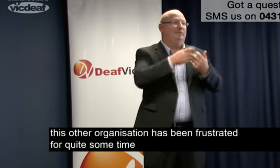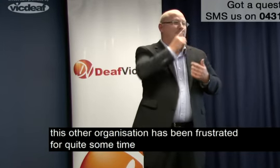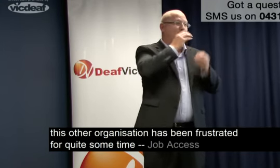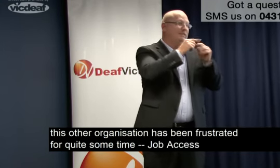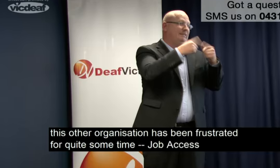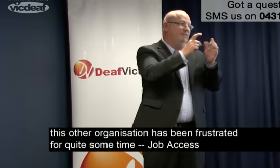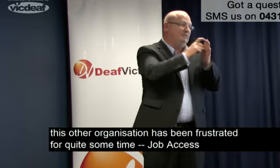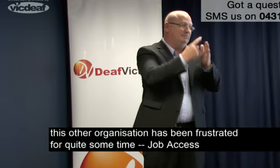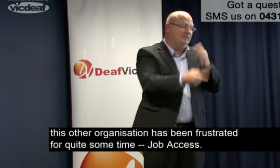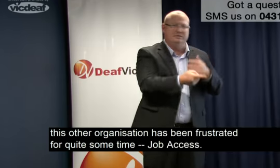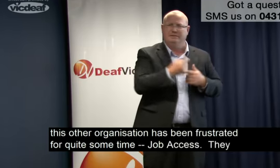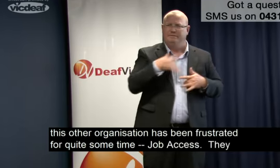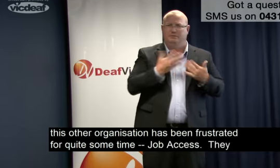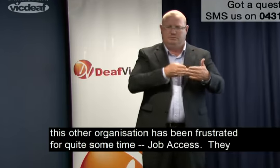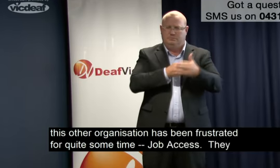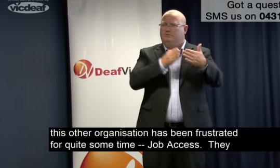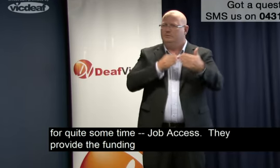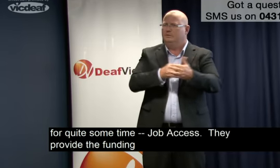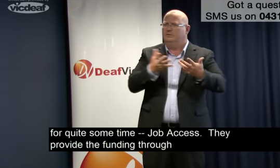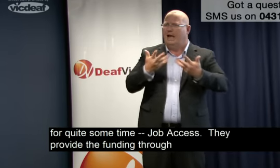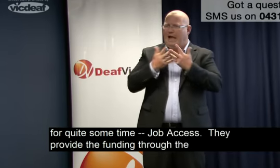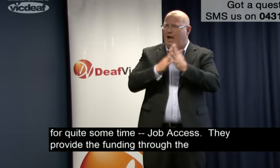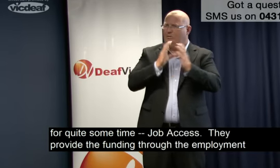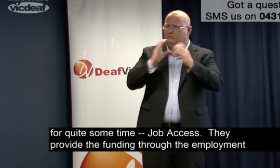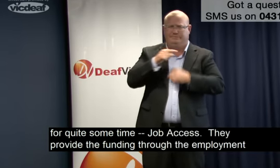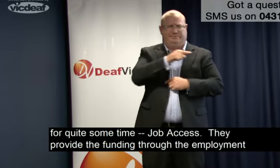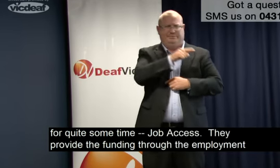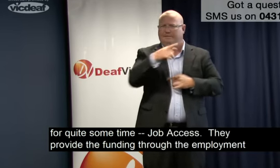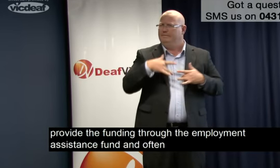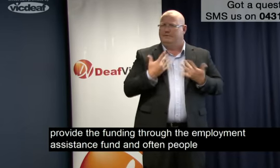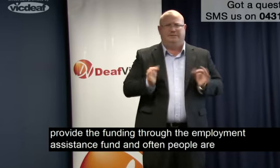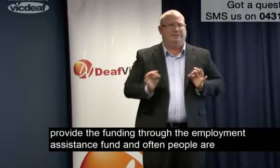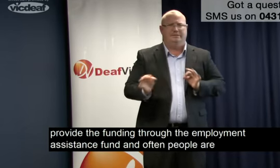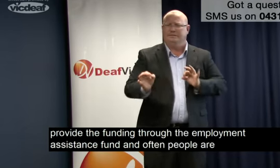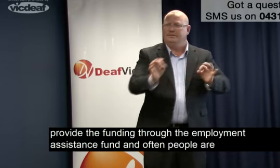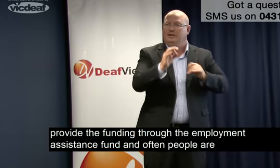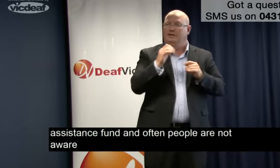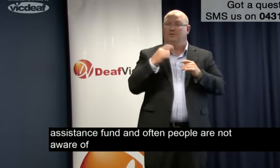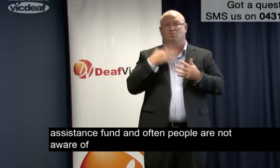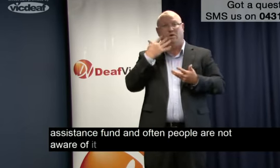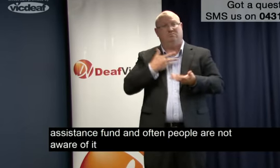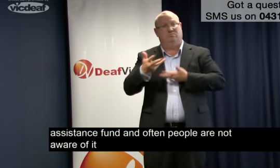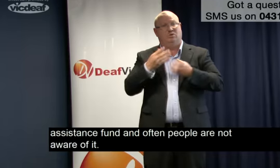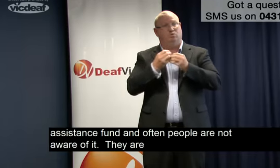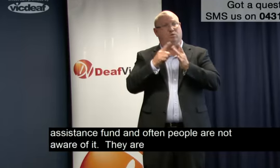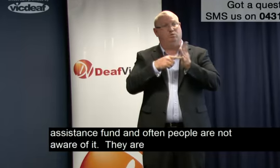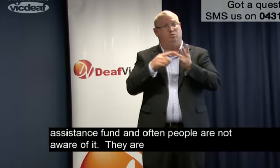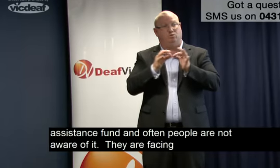and often people are not aware of it. They're dealing with different people with disabilities and they're facing all these barriers around communication. So they're struggling with